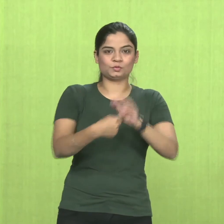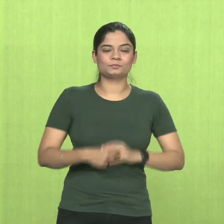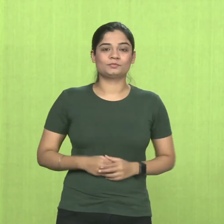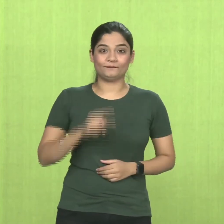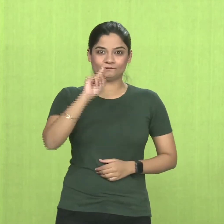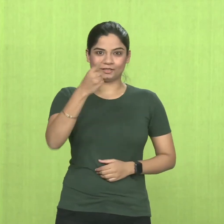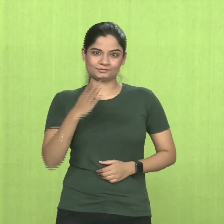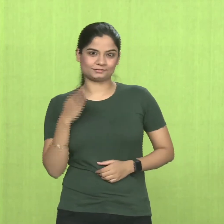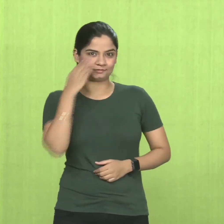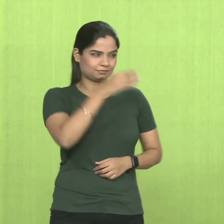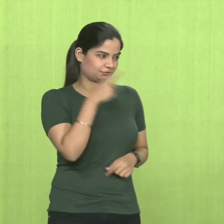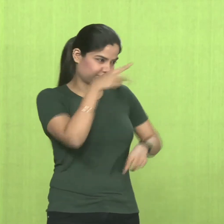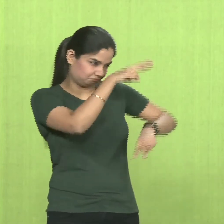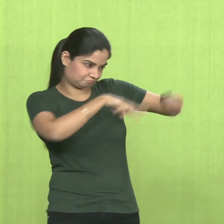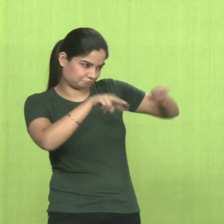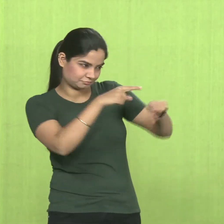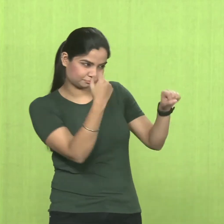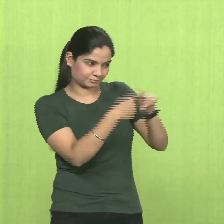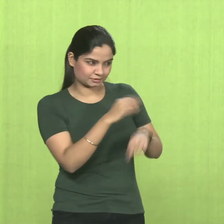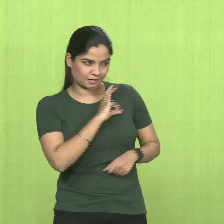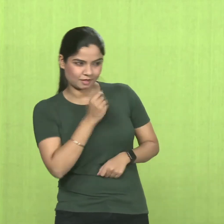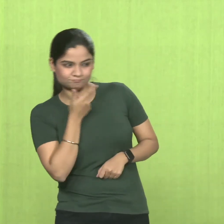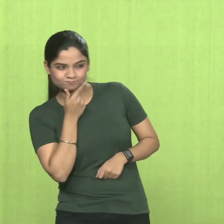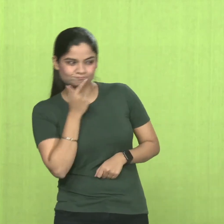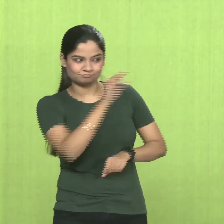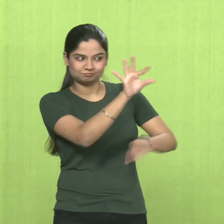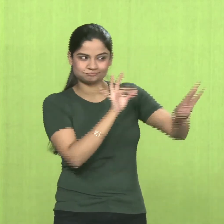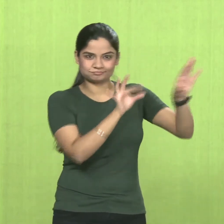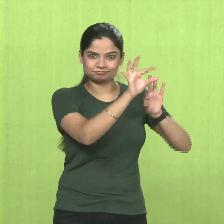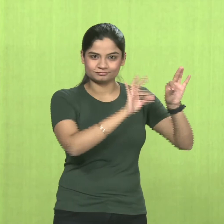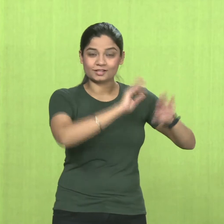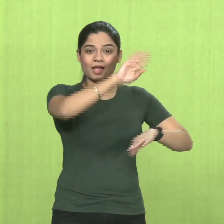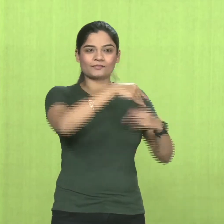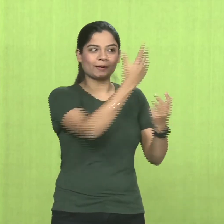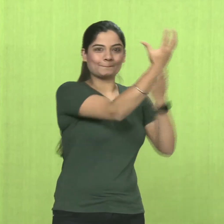involves selection and after the purchase, storage of the food.